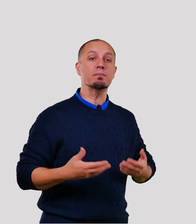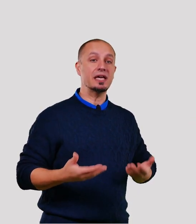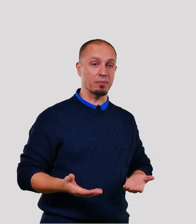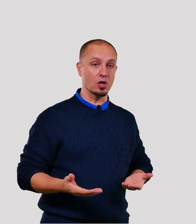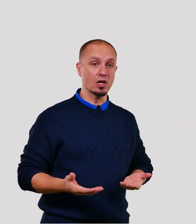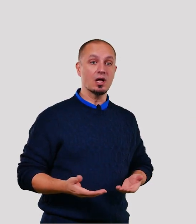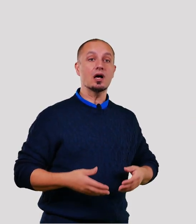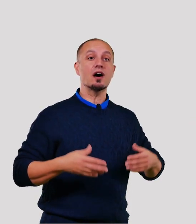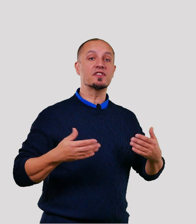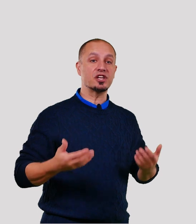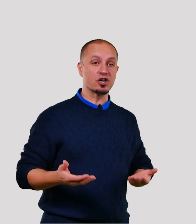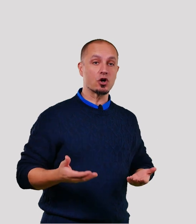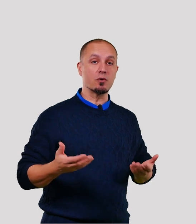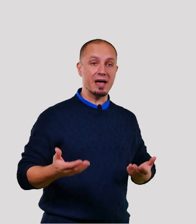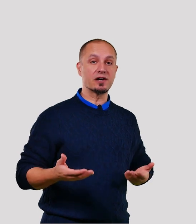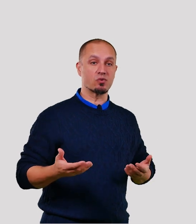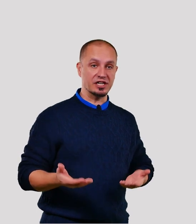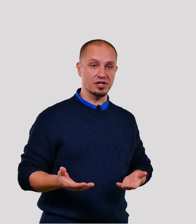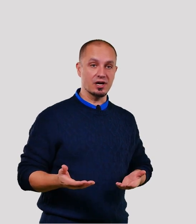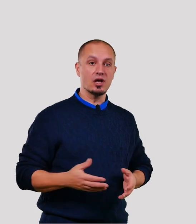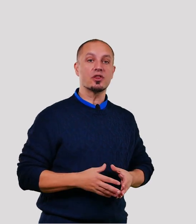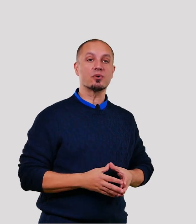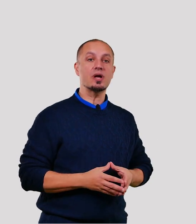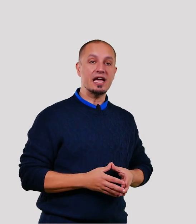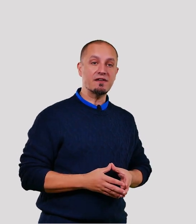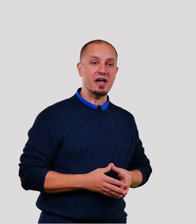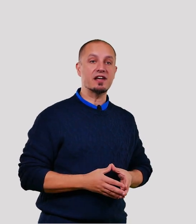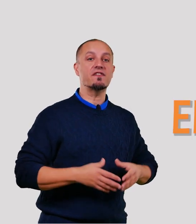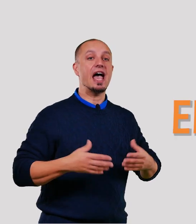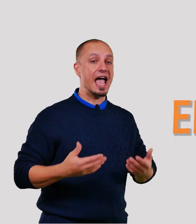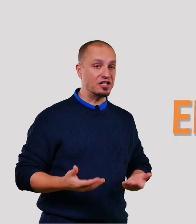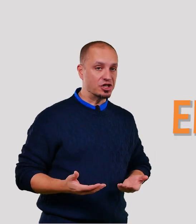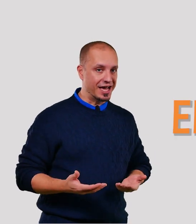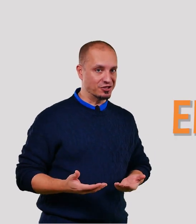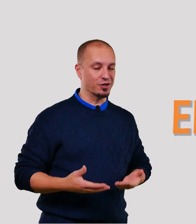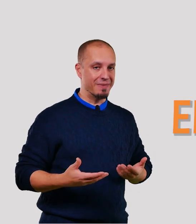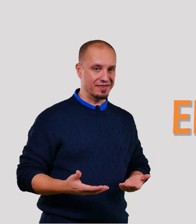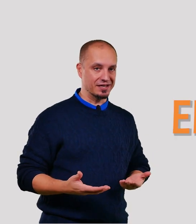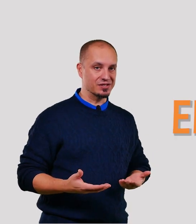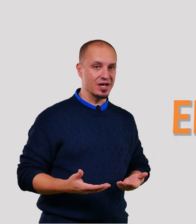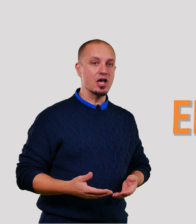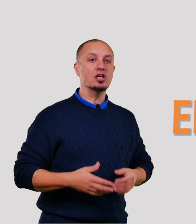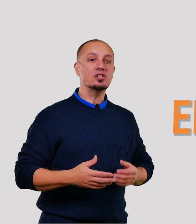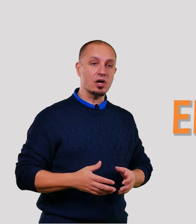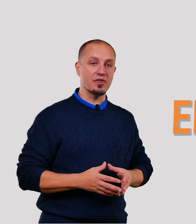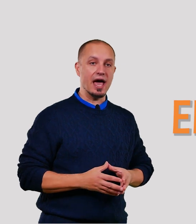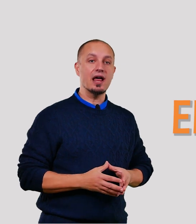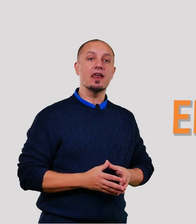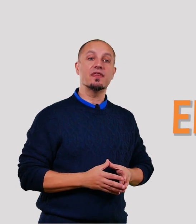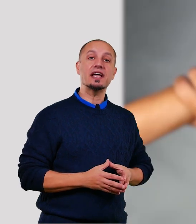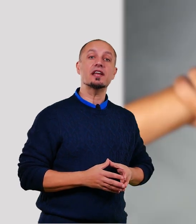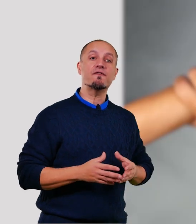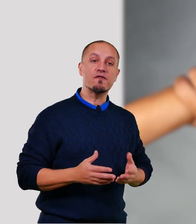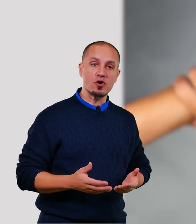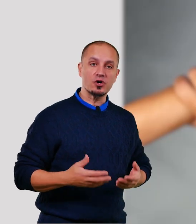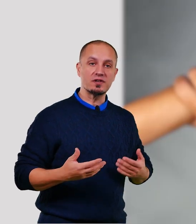young people of the EuroMed region through innovative educational methods, so that